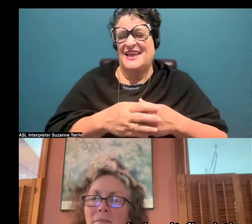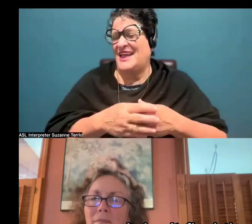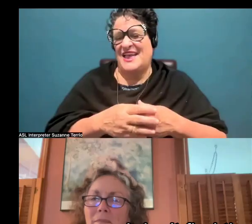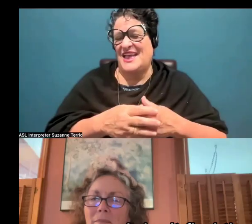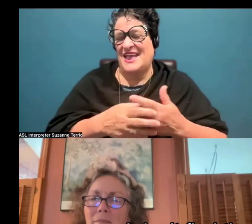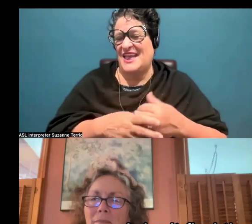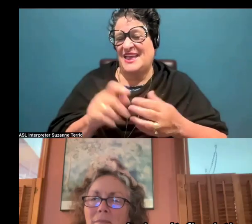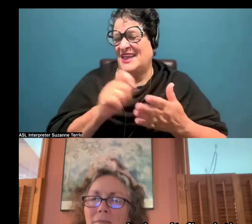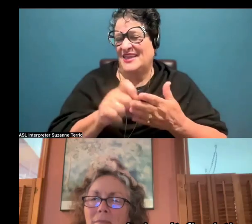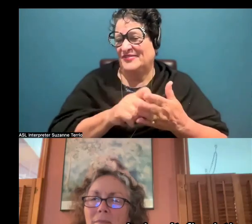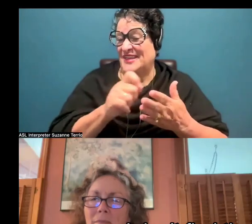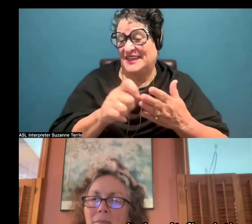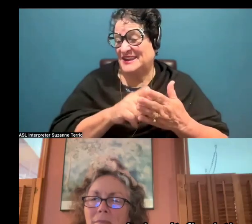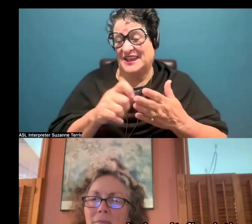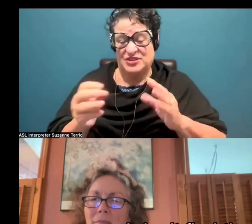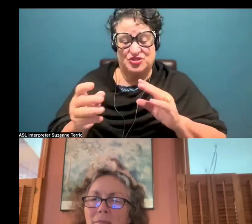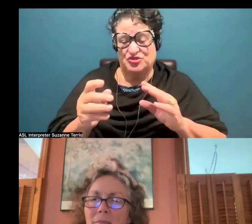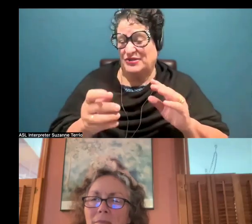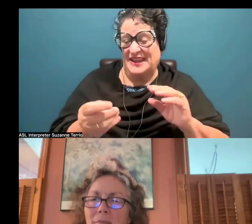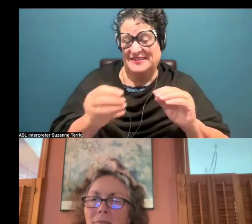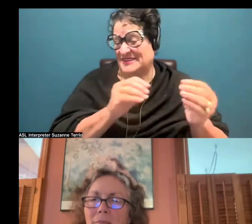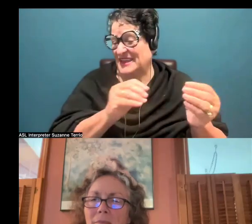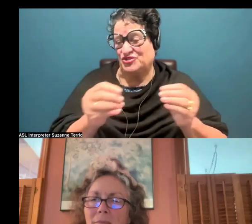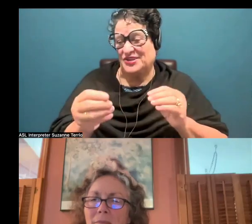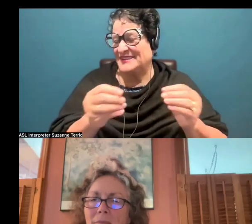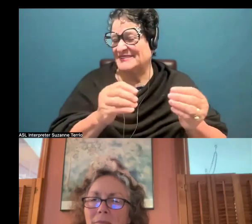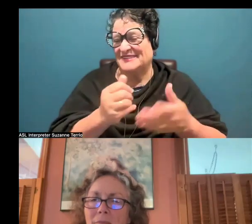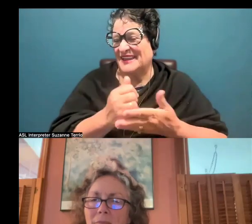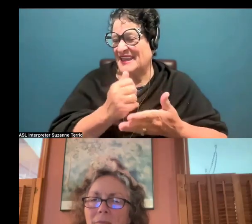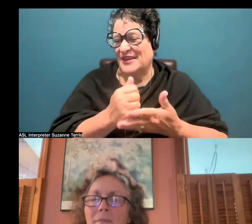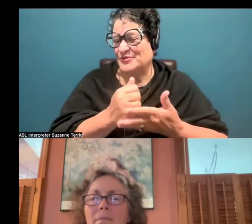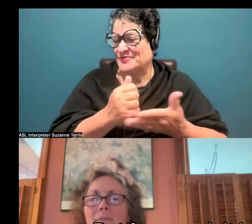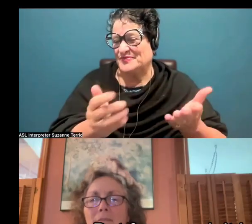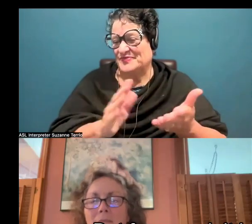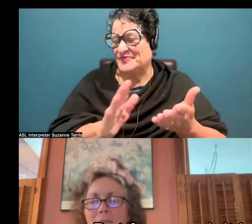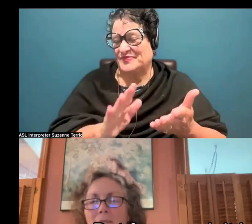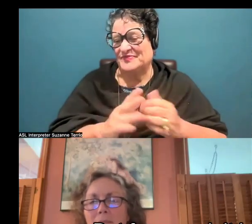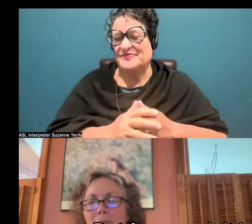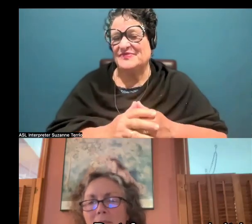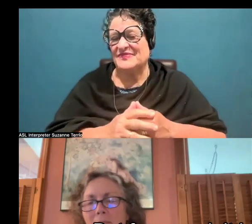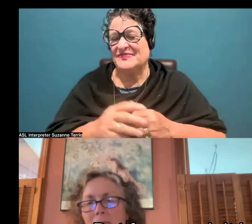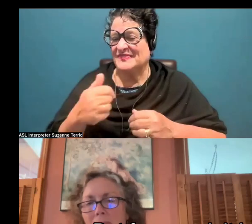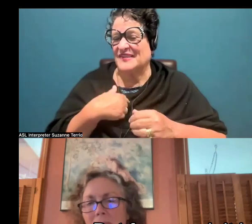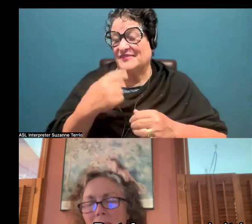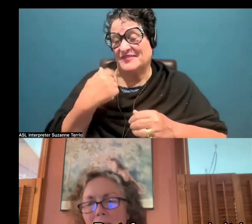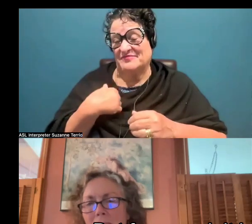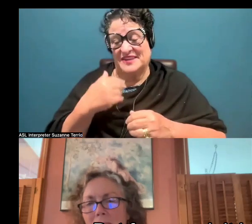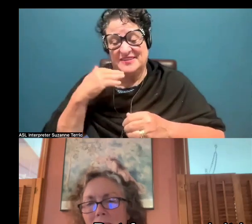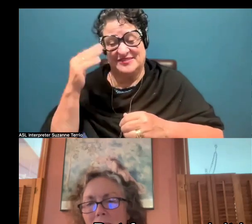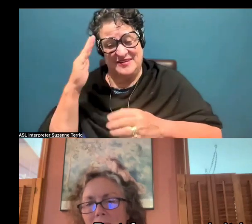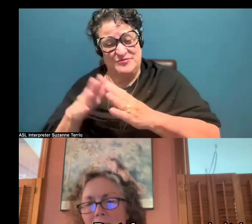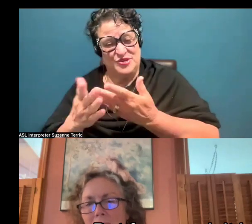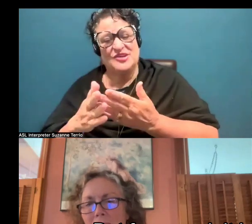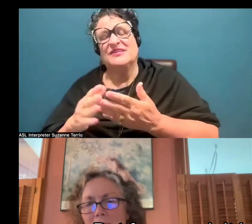that writing actual transitions between the scenes is always super helpful for Mm, those stories. mm, But for my adult book, I set